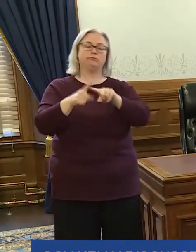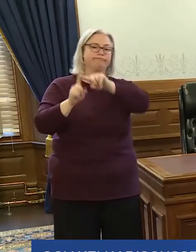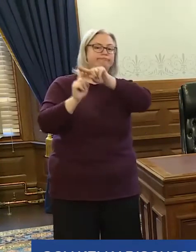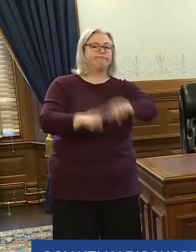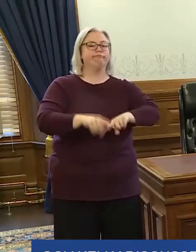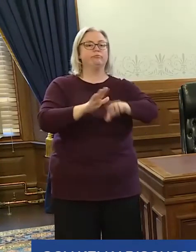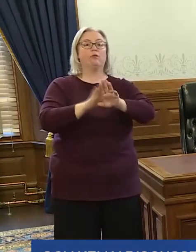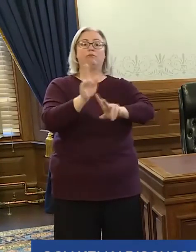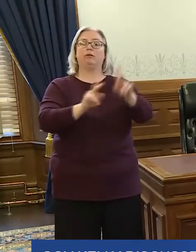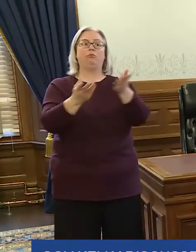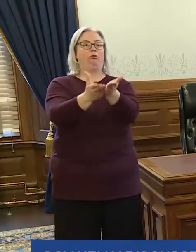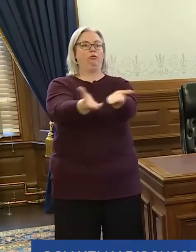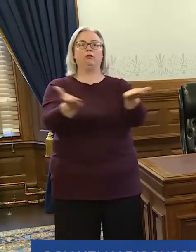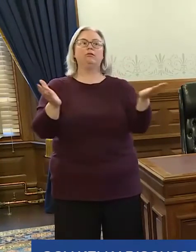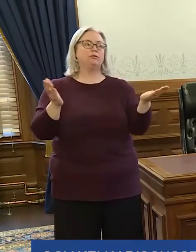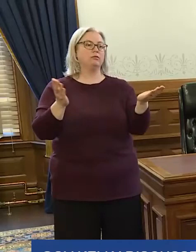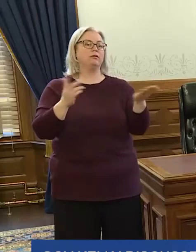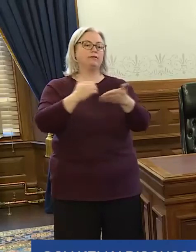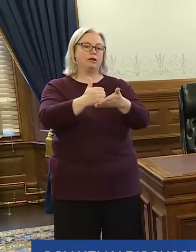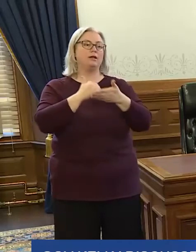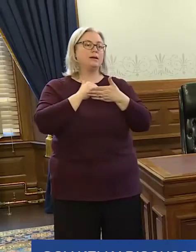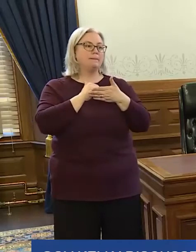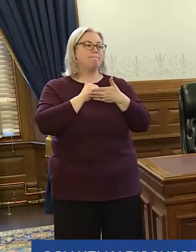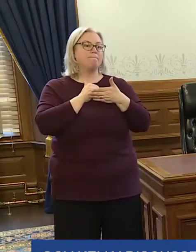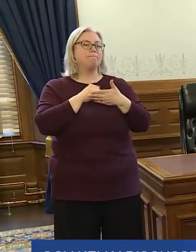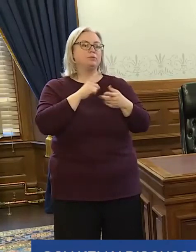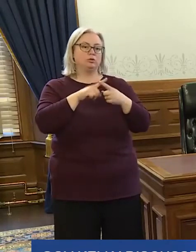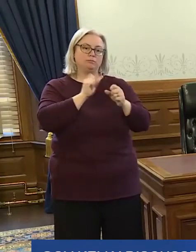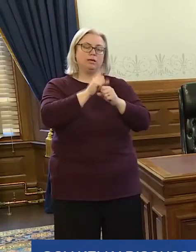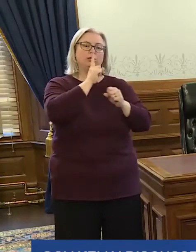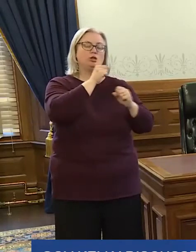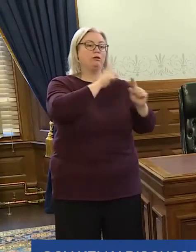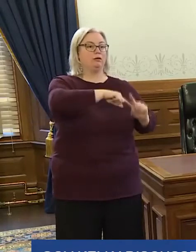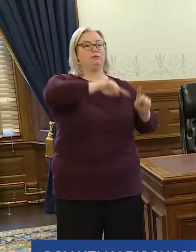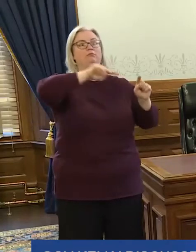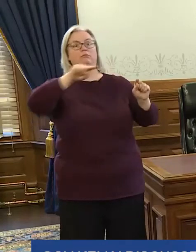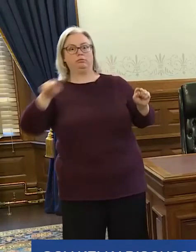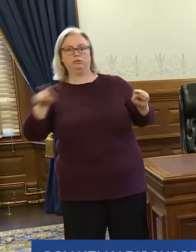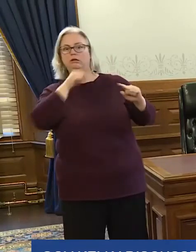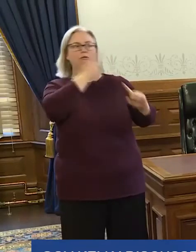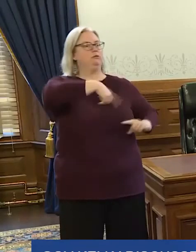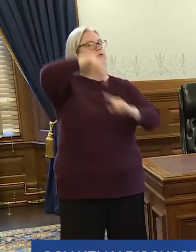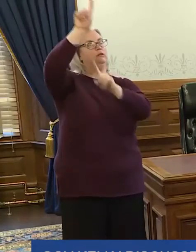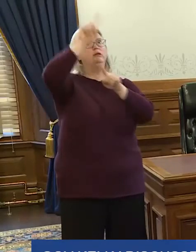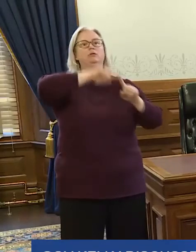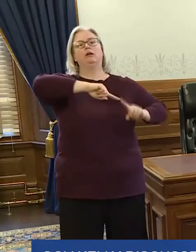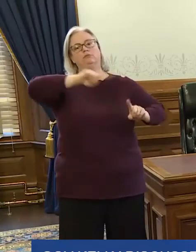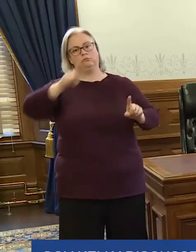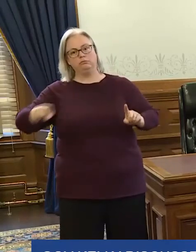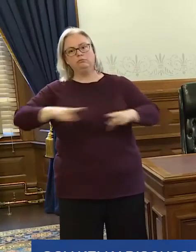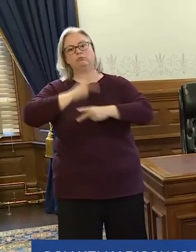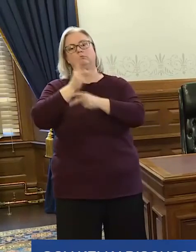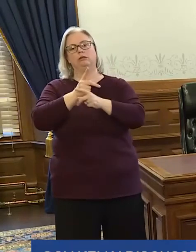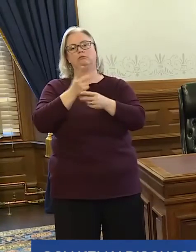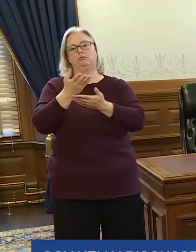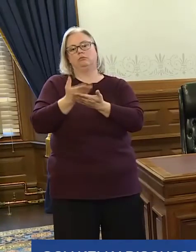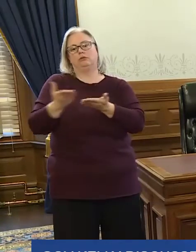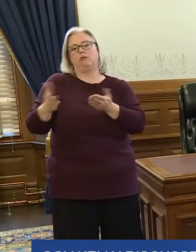upon Kansans for helping us bend this curve and keep supplies